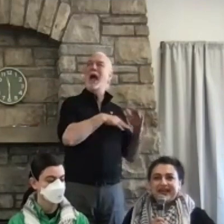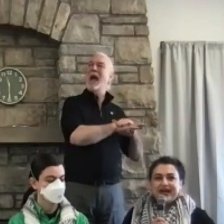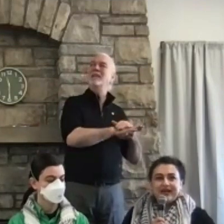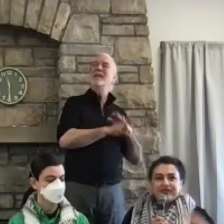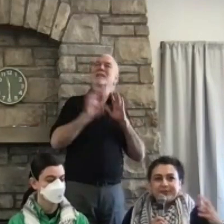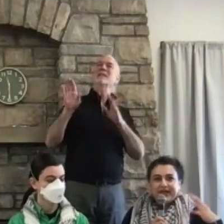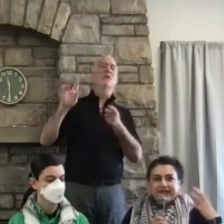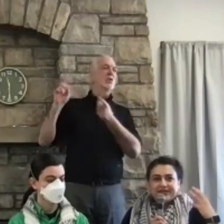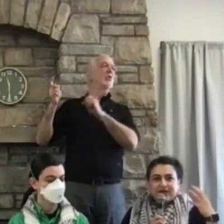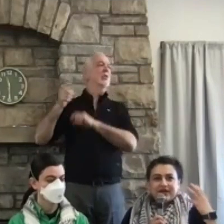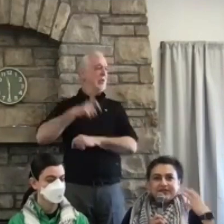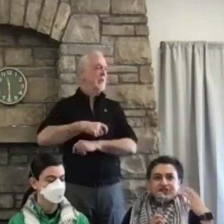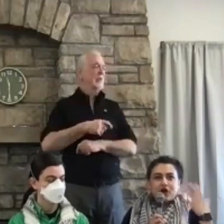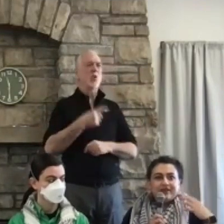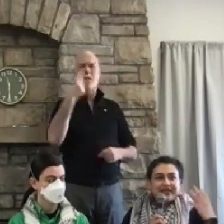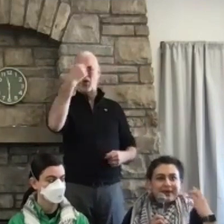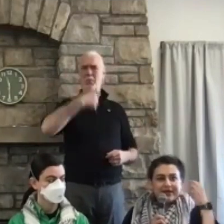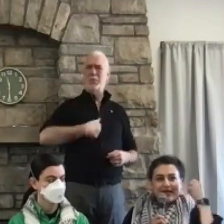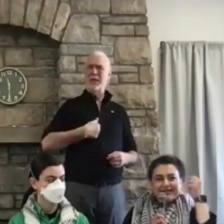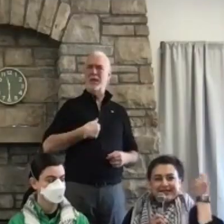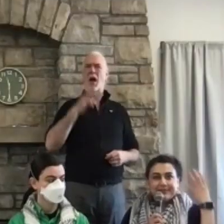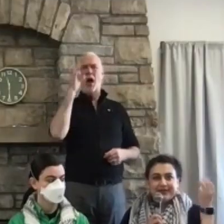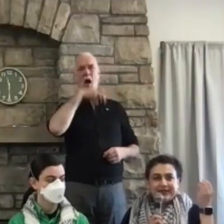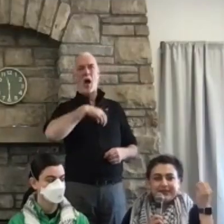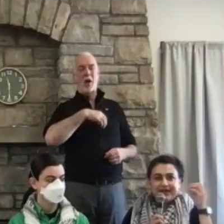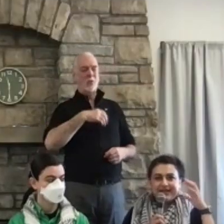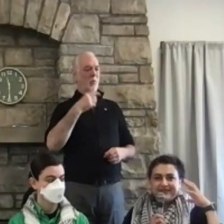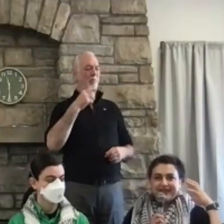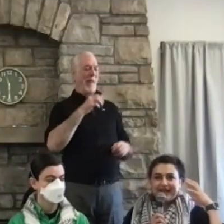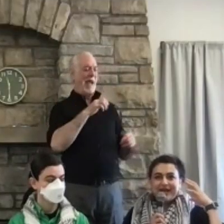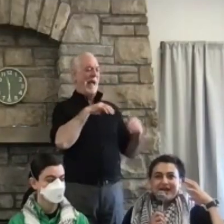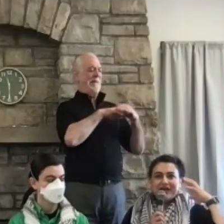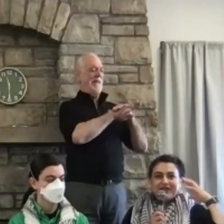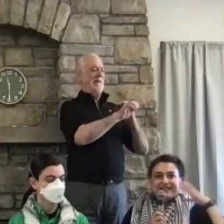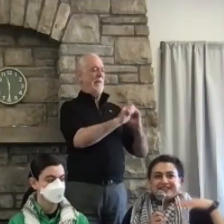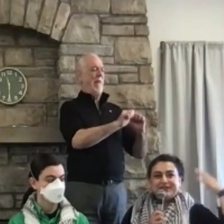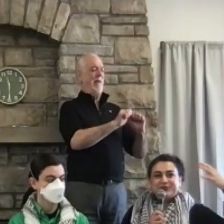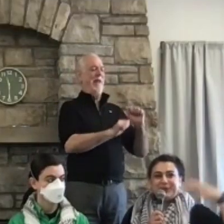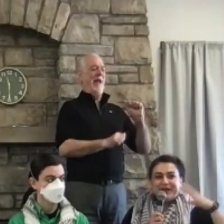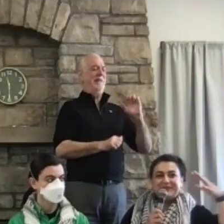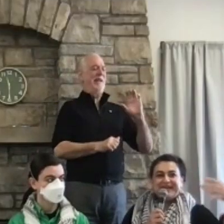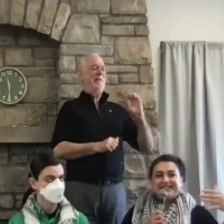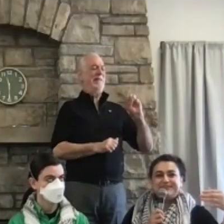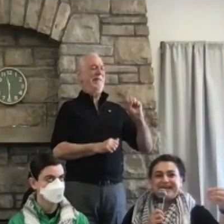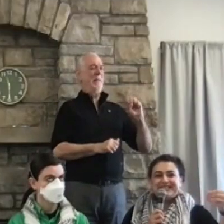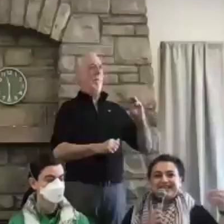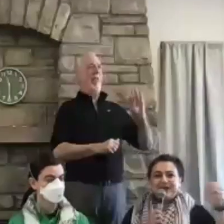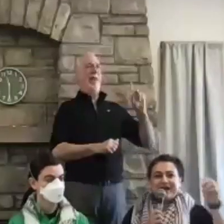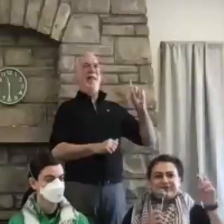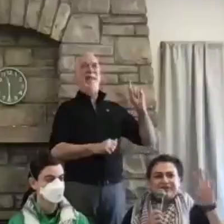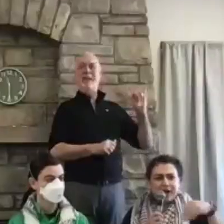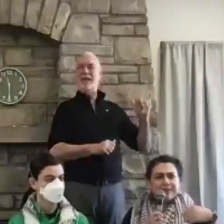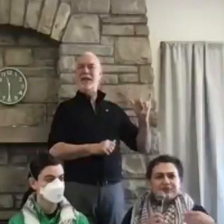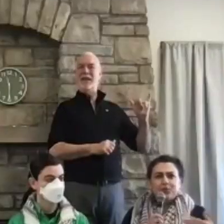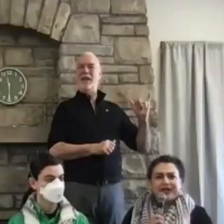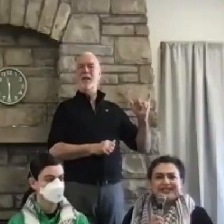I think that for me, it's such an odd thing about like accessibility, because I feel like the systems we put in place makes it that we